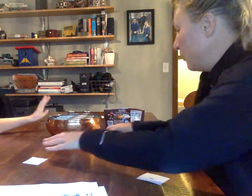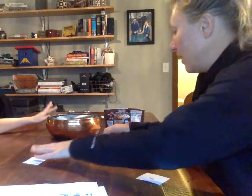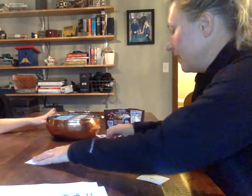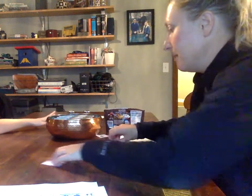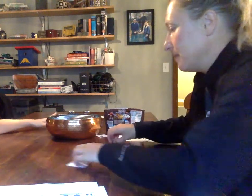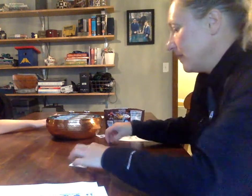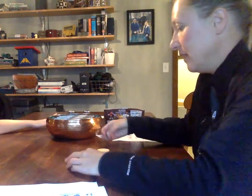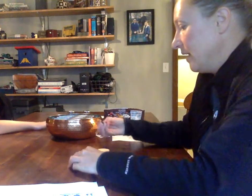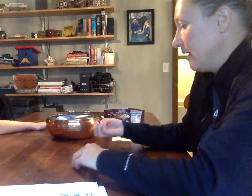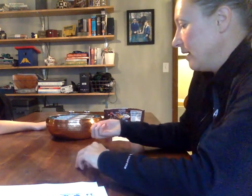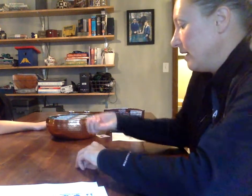want